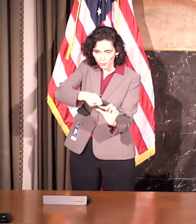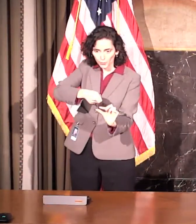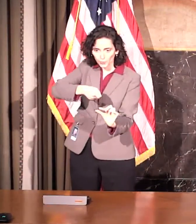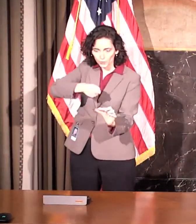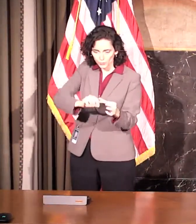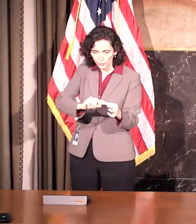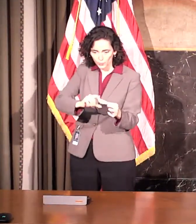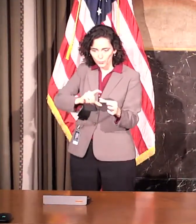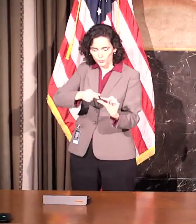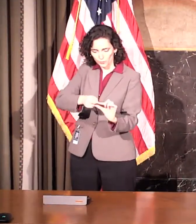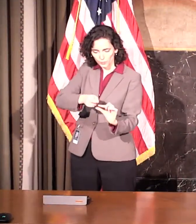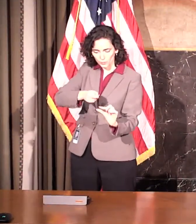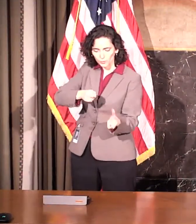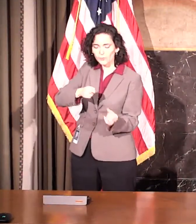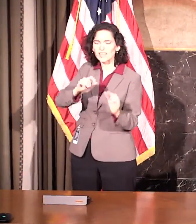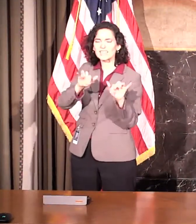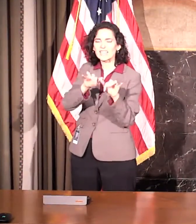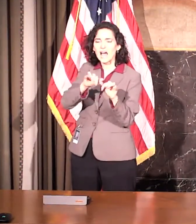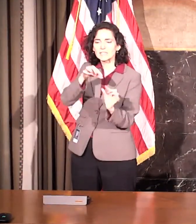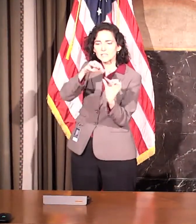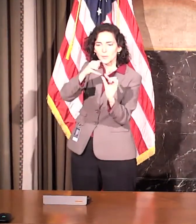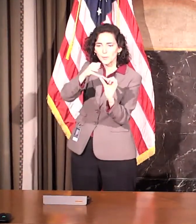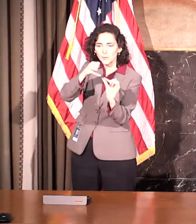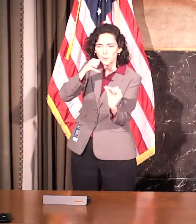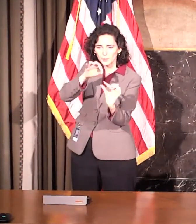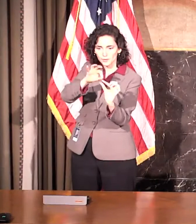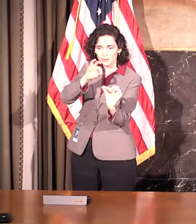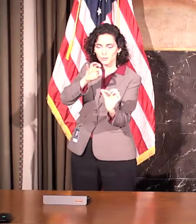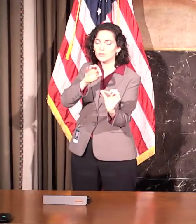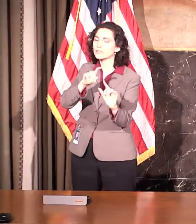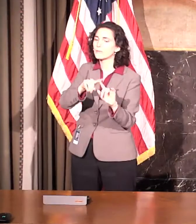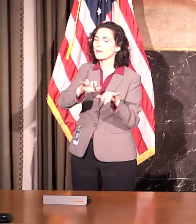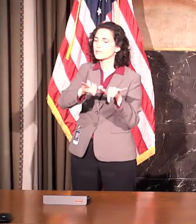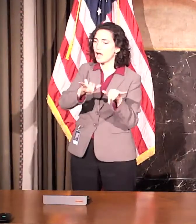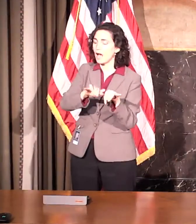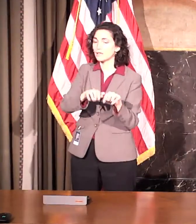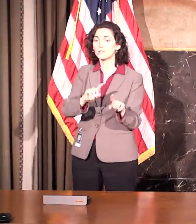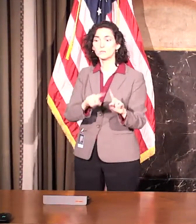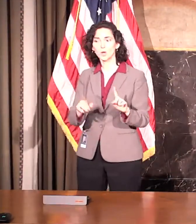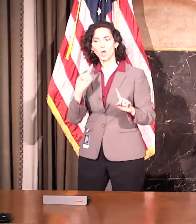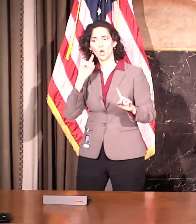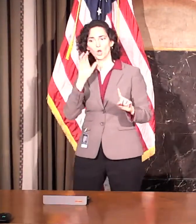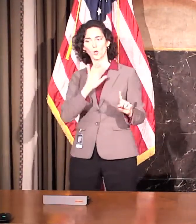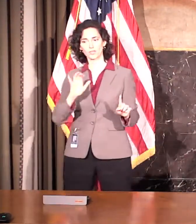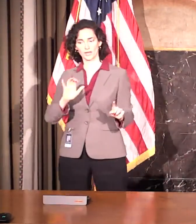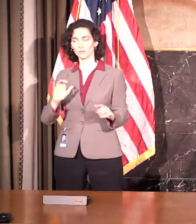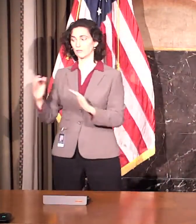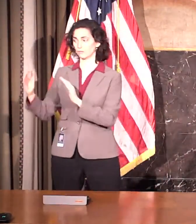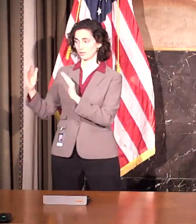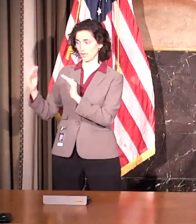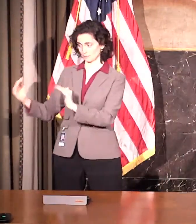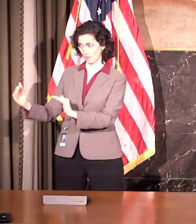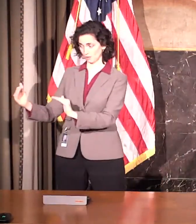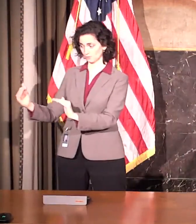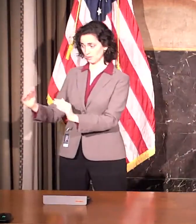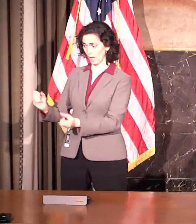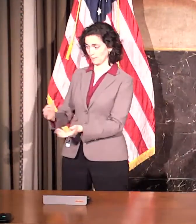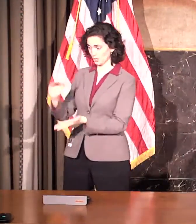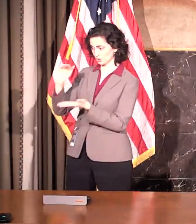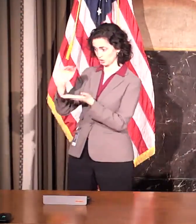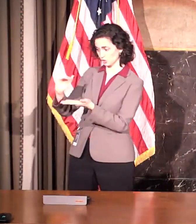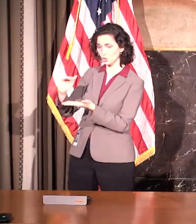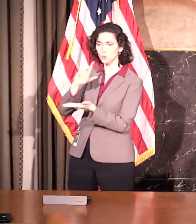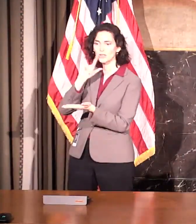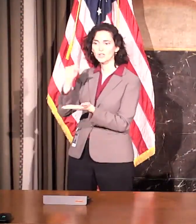it happens, at least with respect to that vial, that's a 20% increase in over and above the allocations